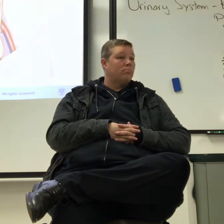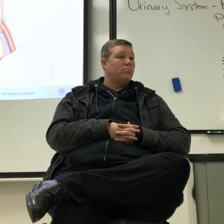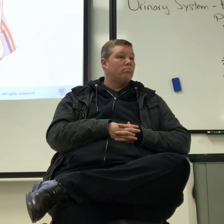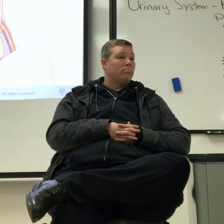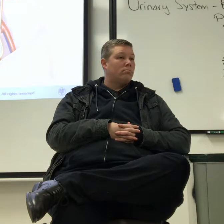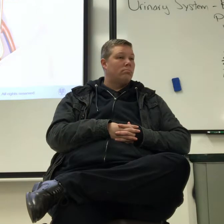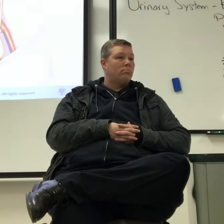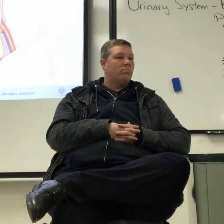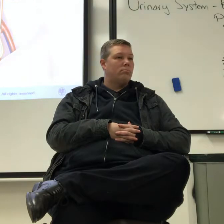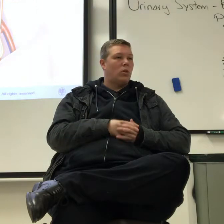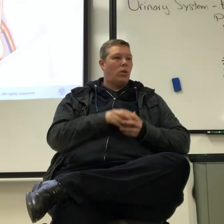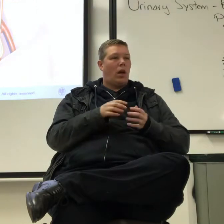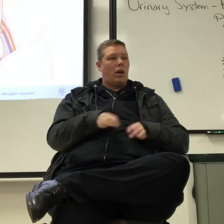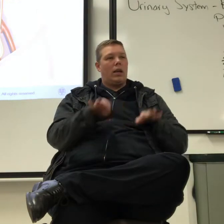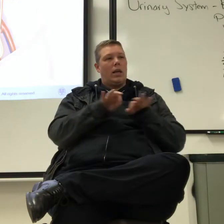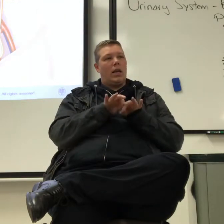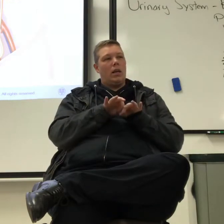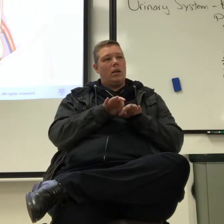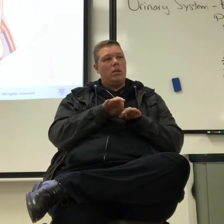So the key structures of